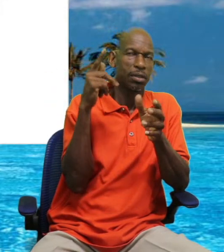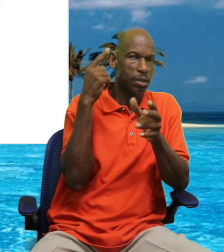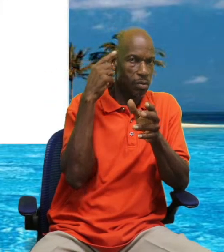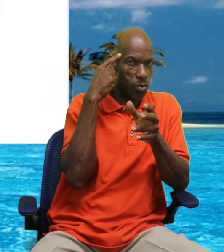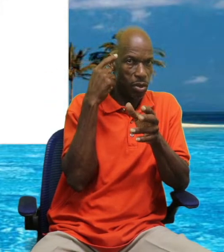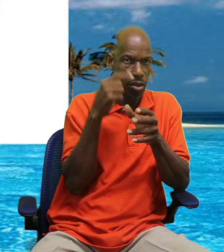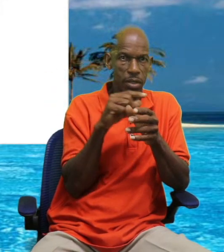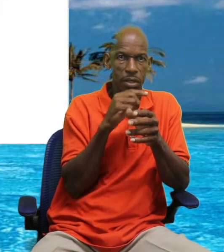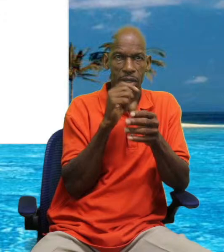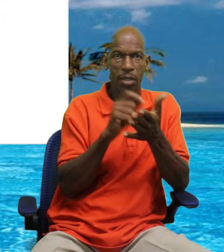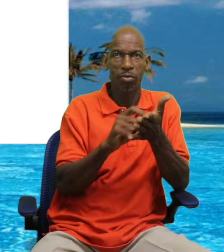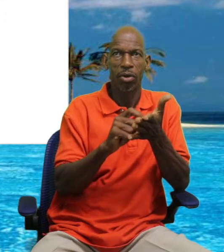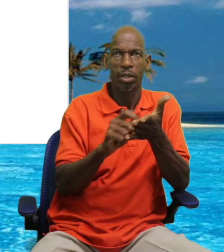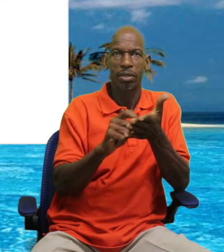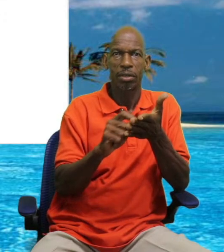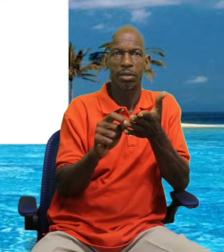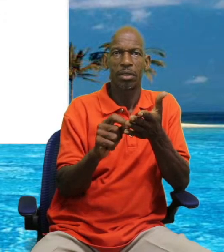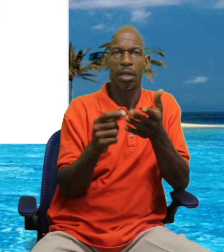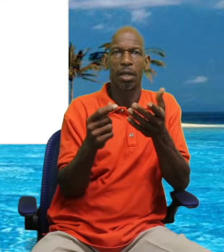writing, but try and write now.